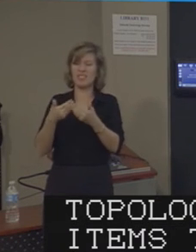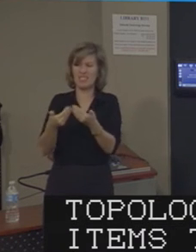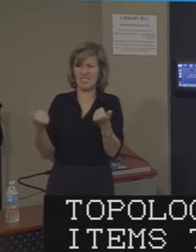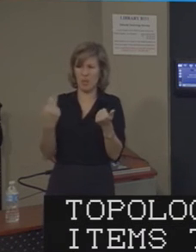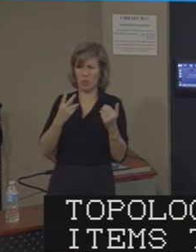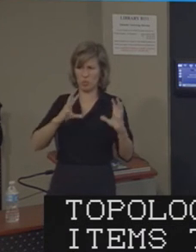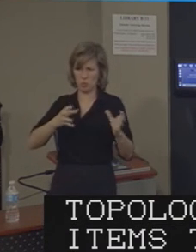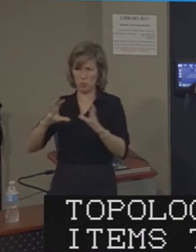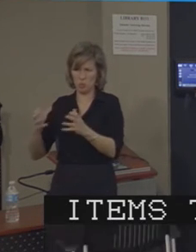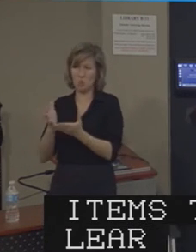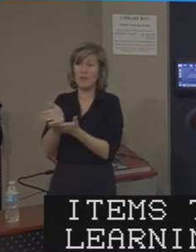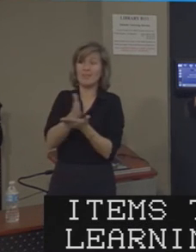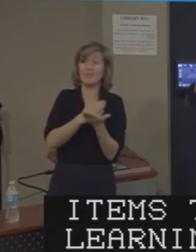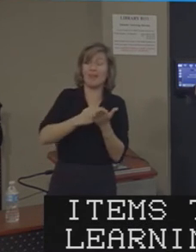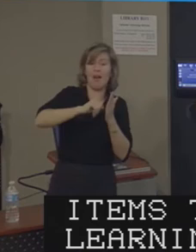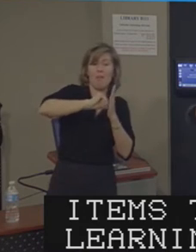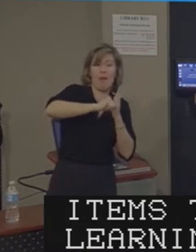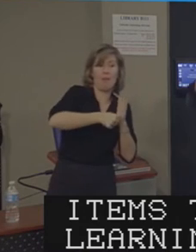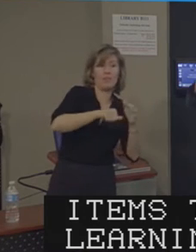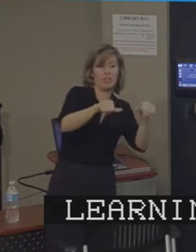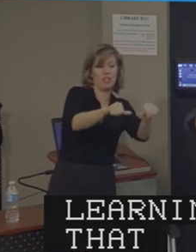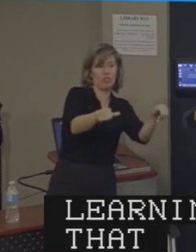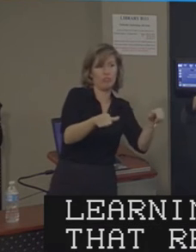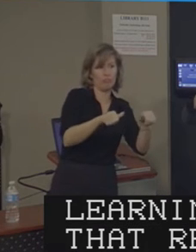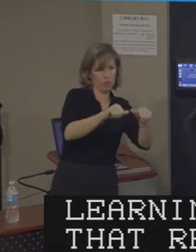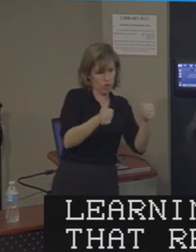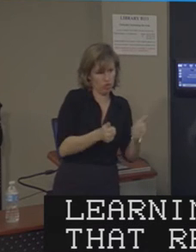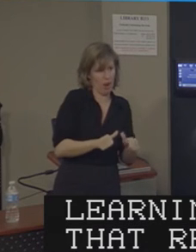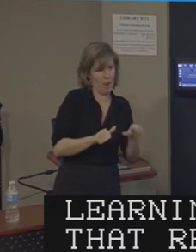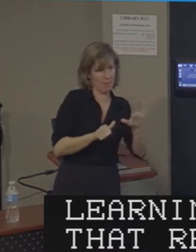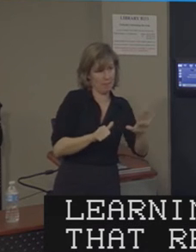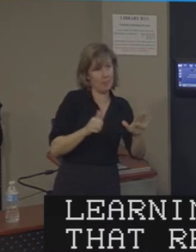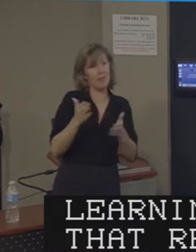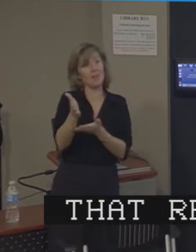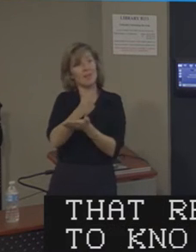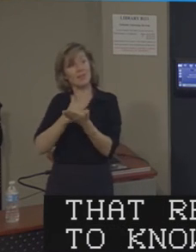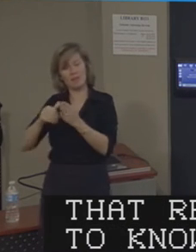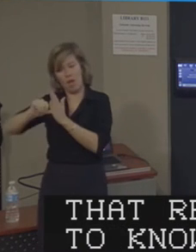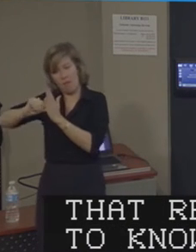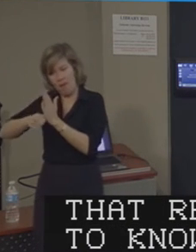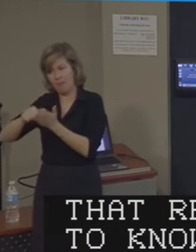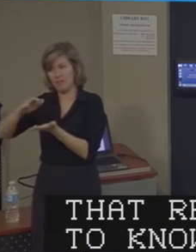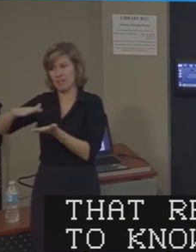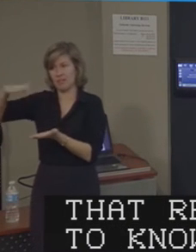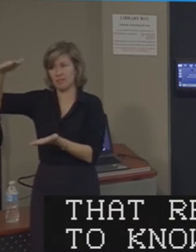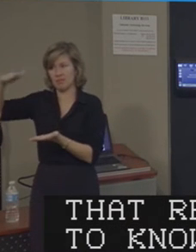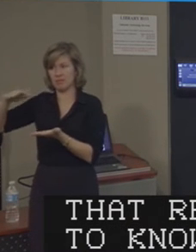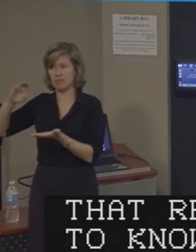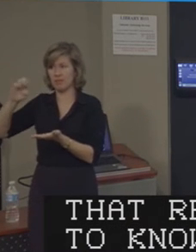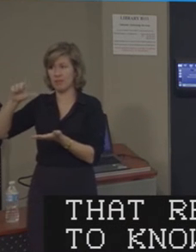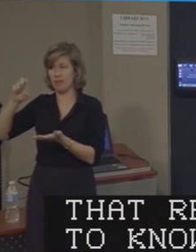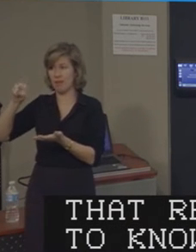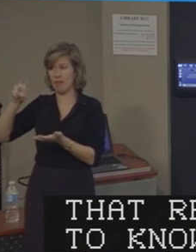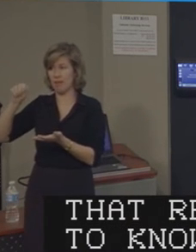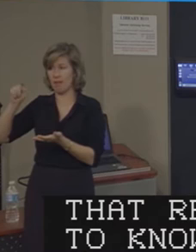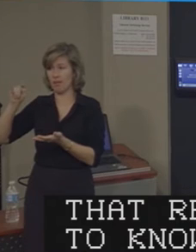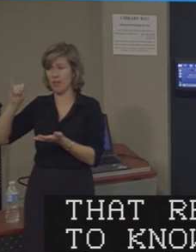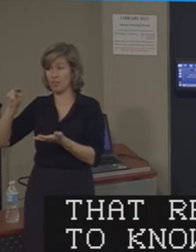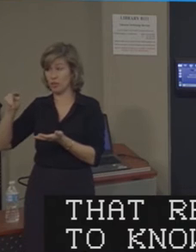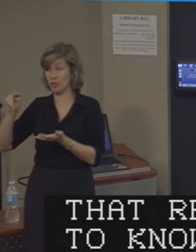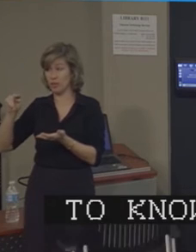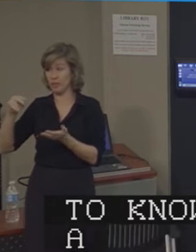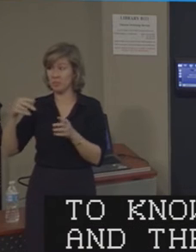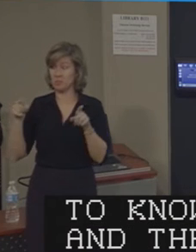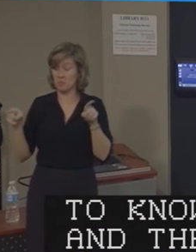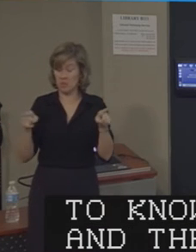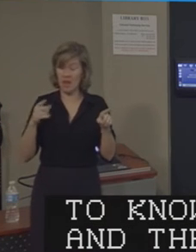versus items that really emphasize needing to know the relative elevation. And then we tried to get them to focus